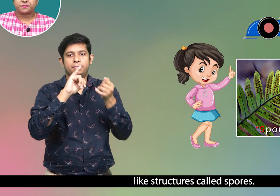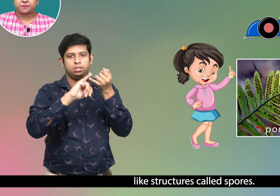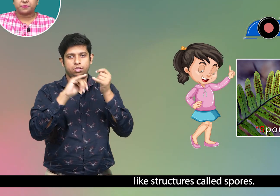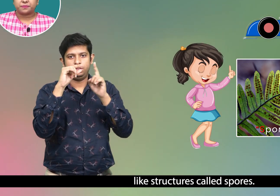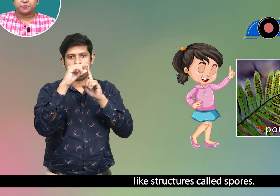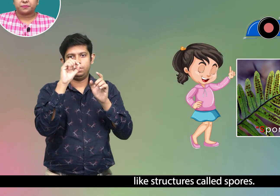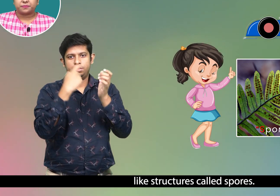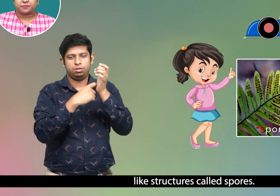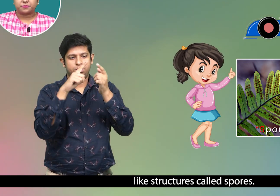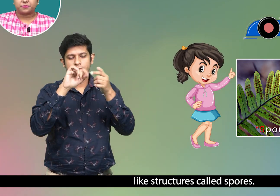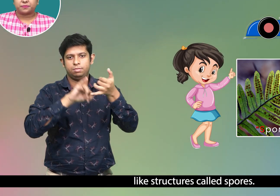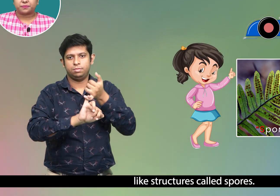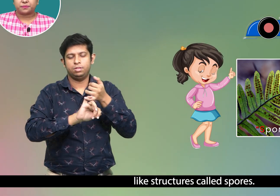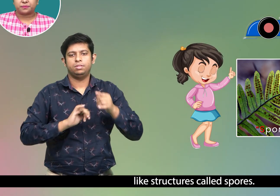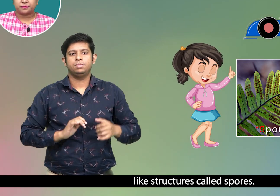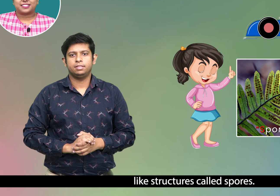spores.